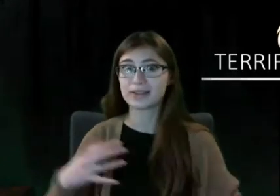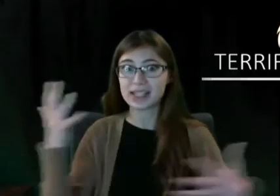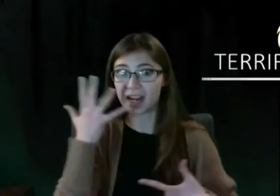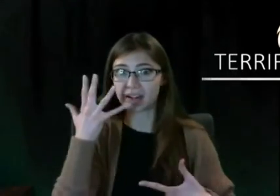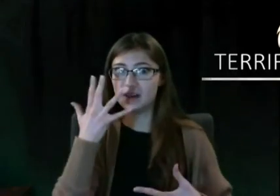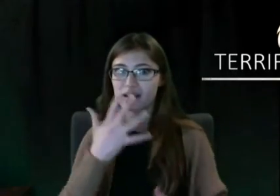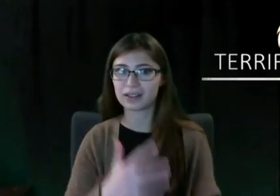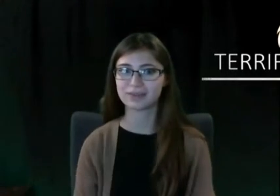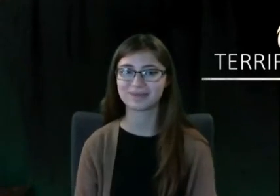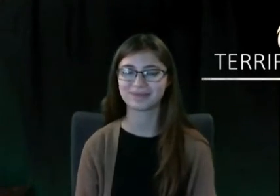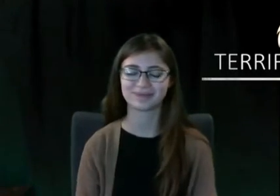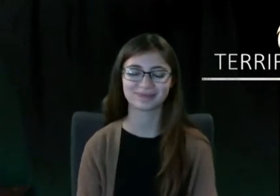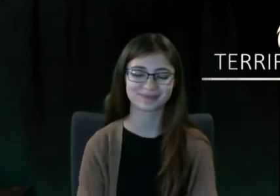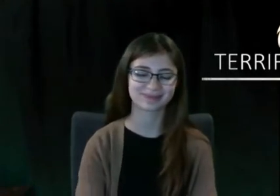Terrified.